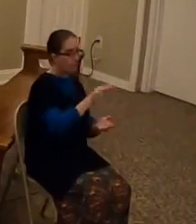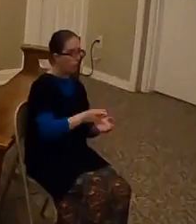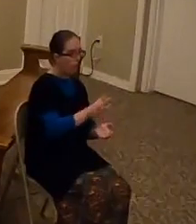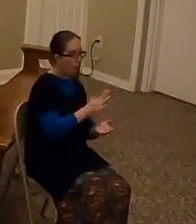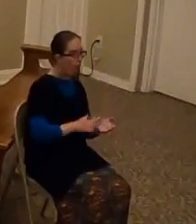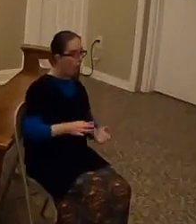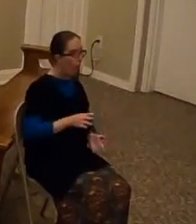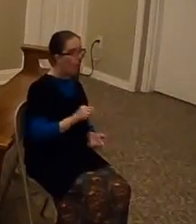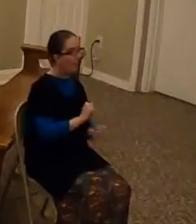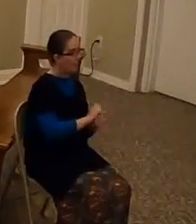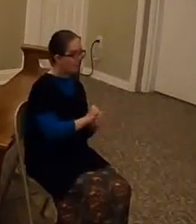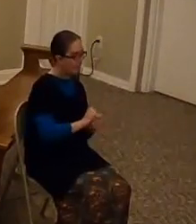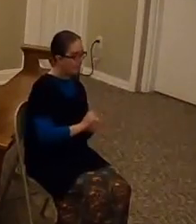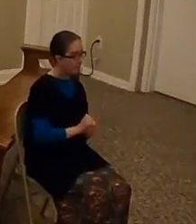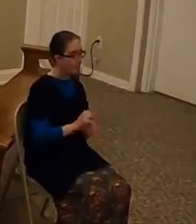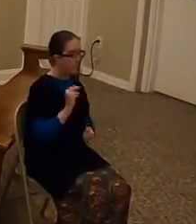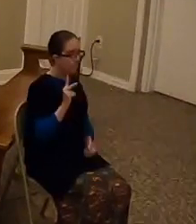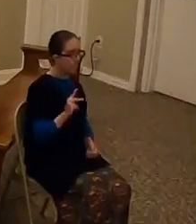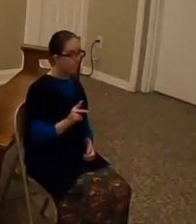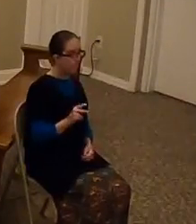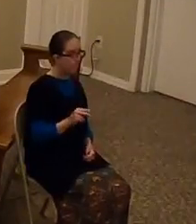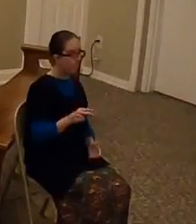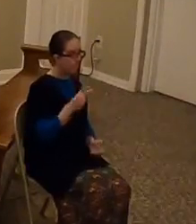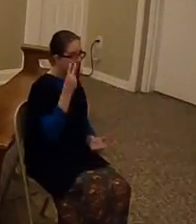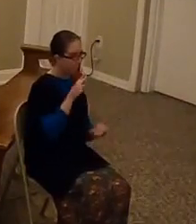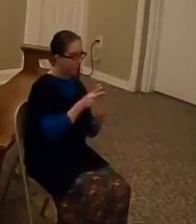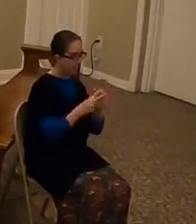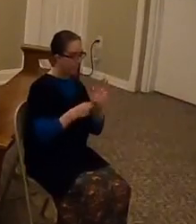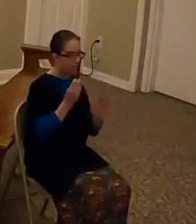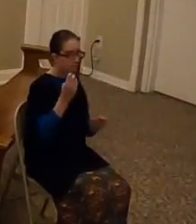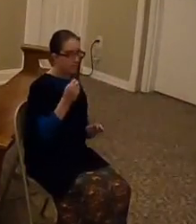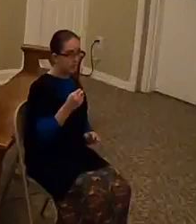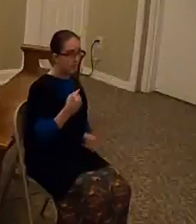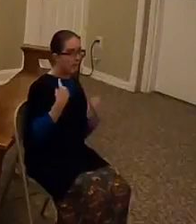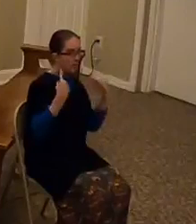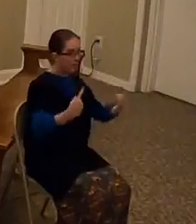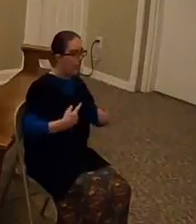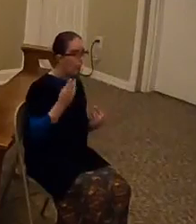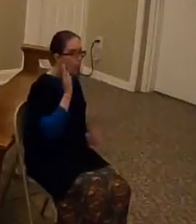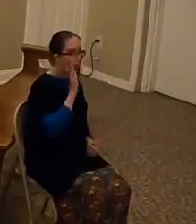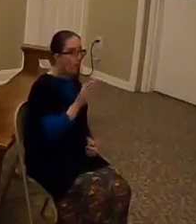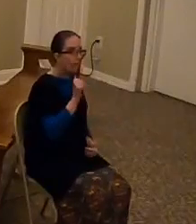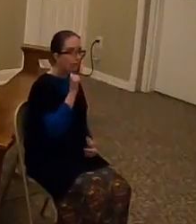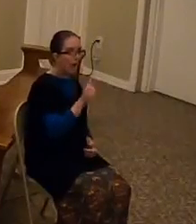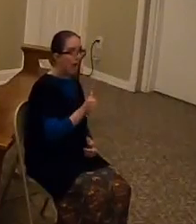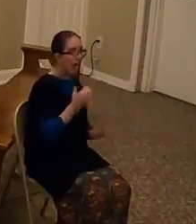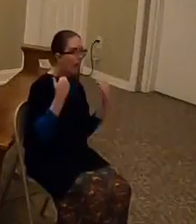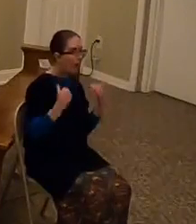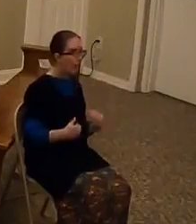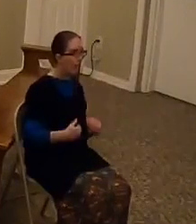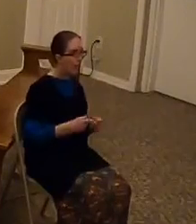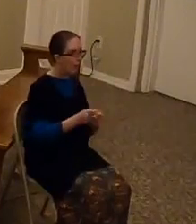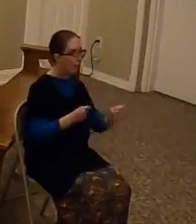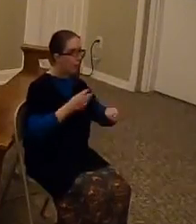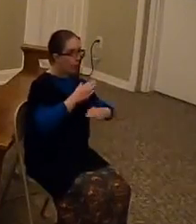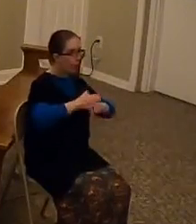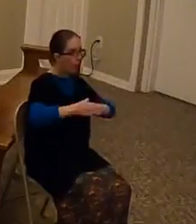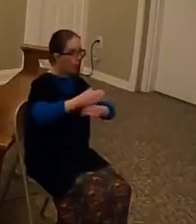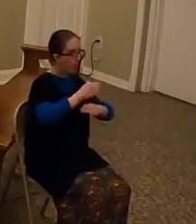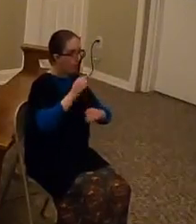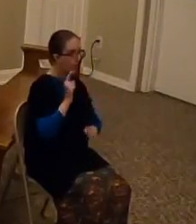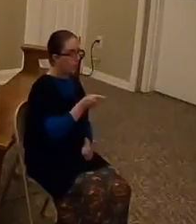and pure and clean. All right. Look what it said, verse 14. For sin shall not have dominion over